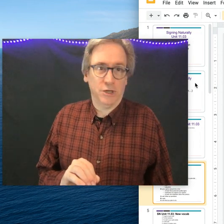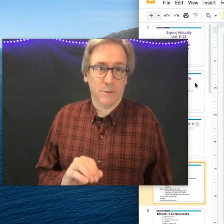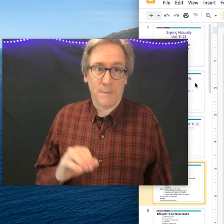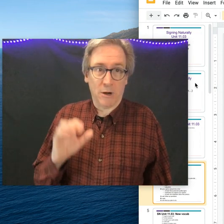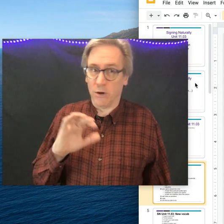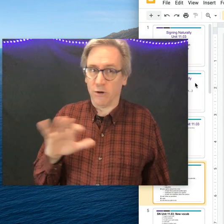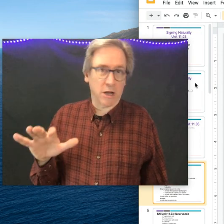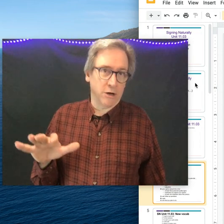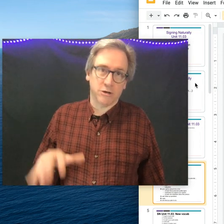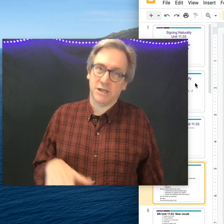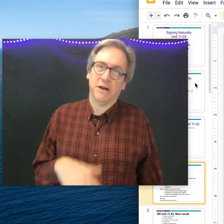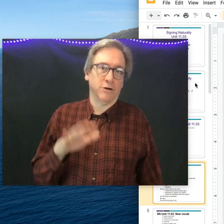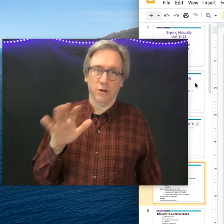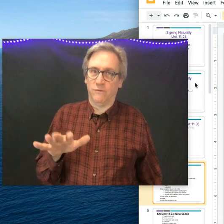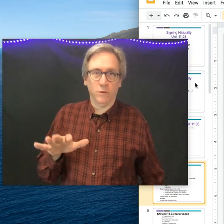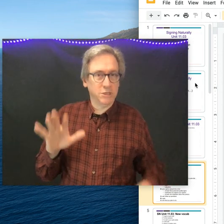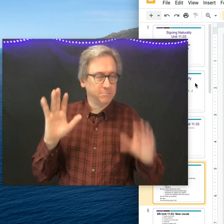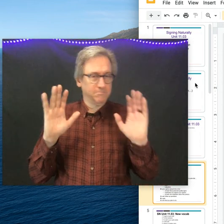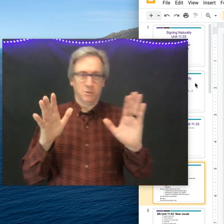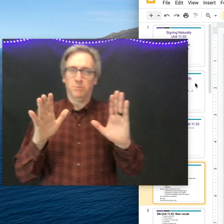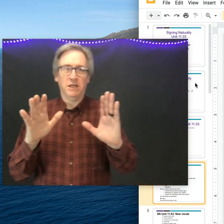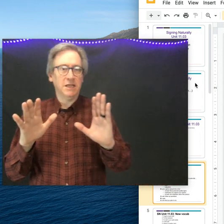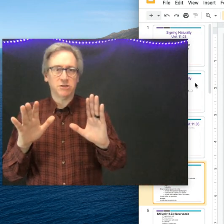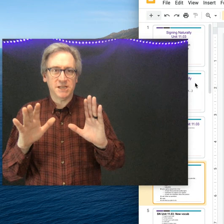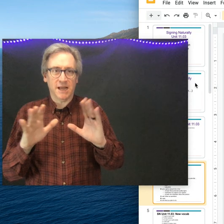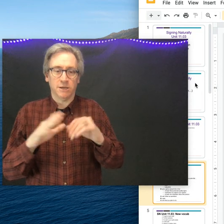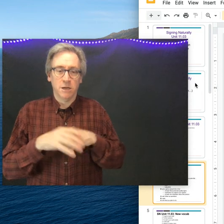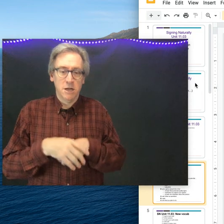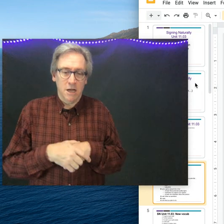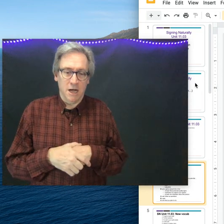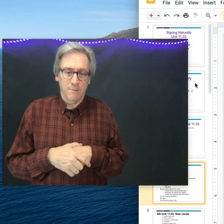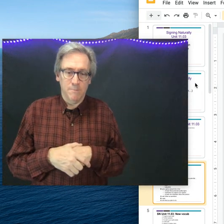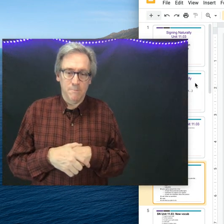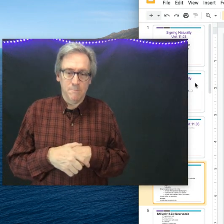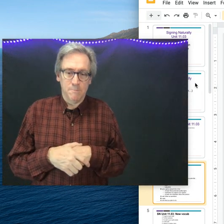Because you're going to be paranoid, you're not going to understand, you're going to look foolish. Completely understand.